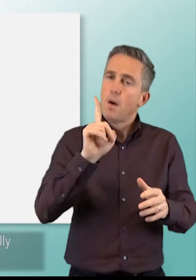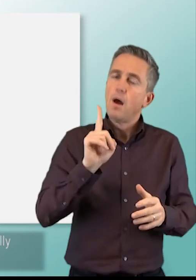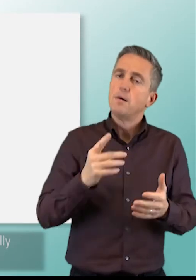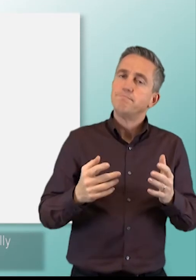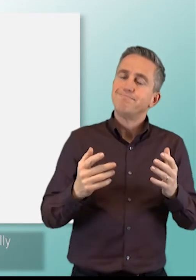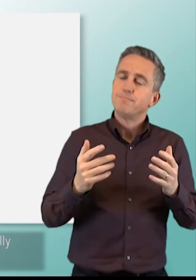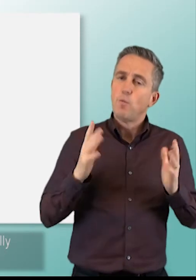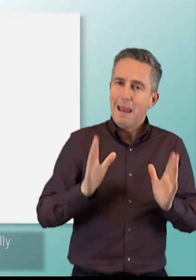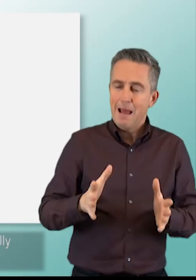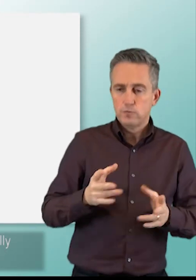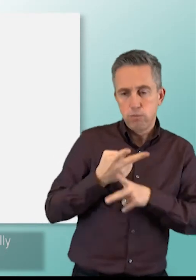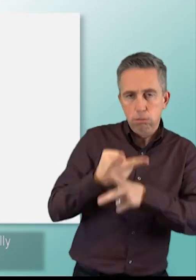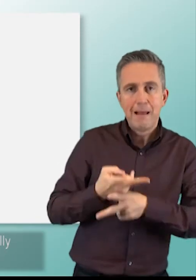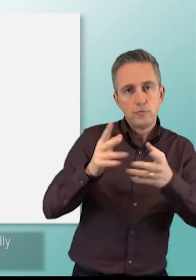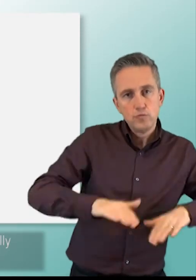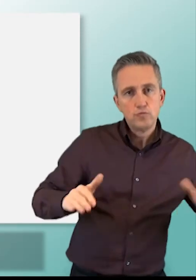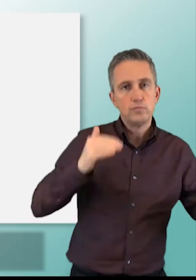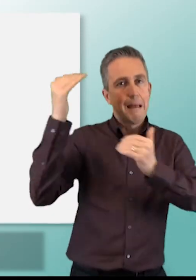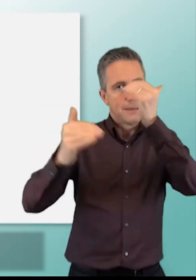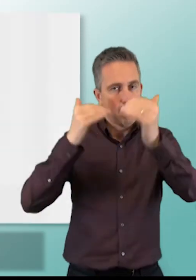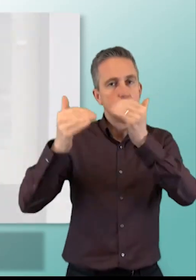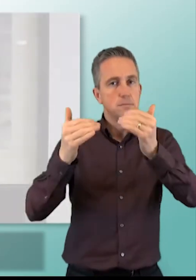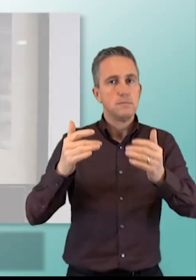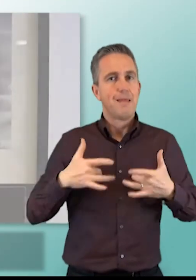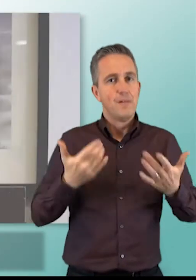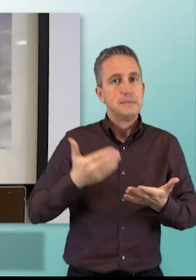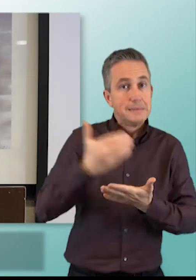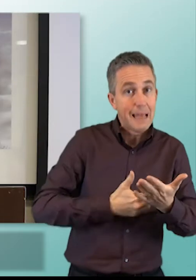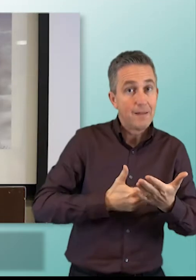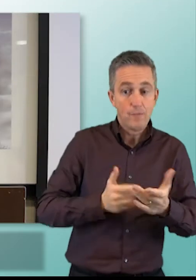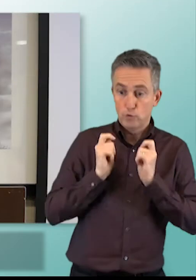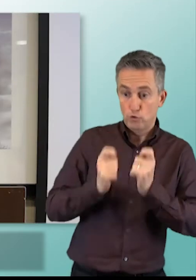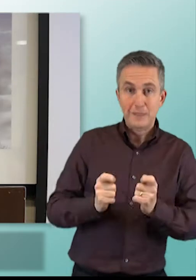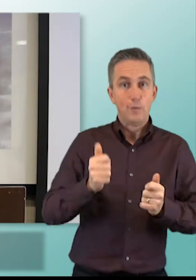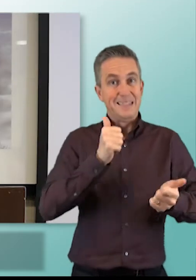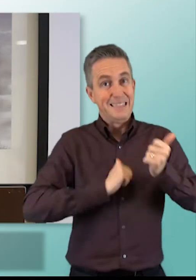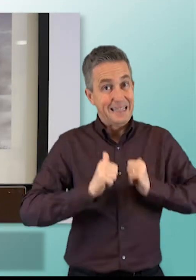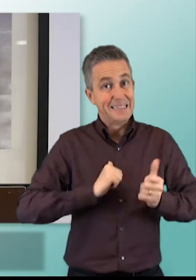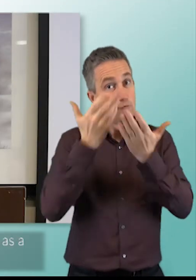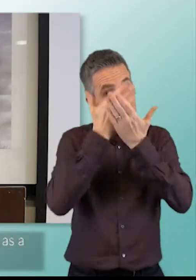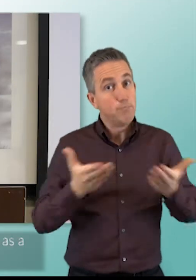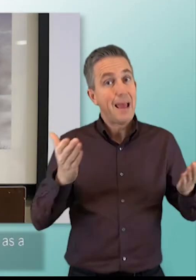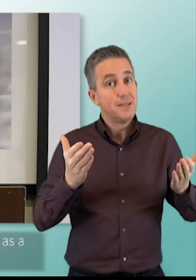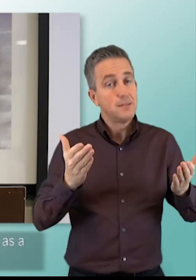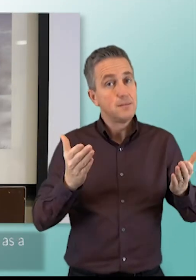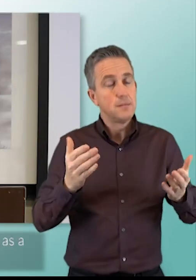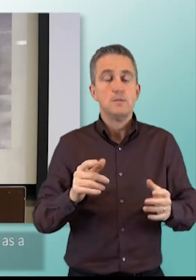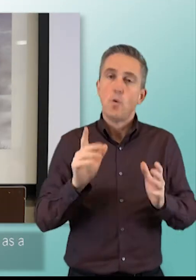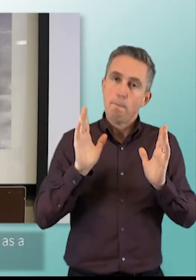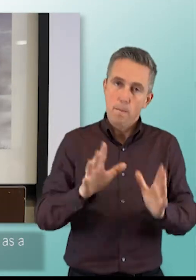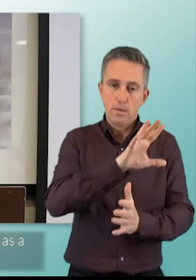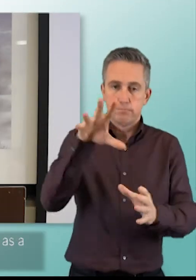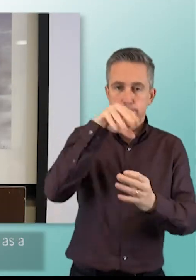right of beneficiaries to feel safe, of vulnerable beneficiaries to feel safe, to be treated with dignity and respect. That is the very heart.